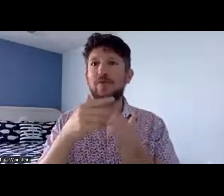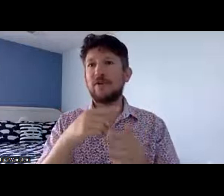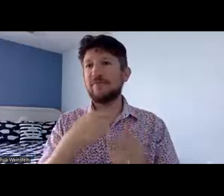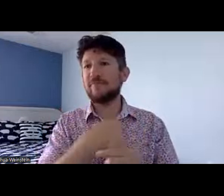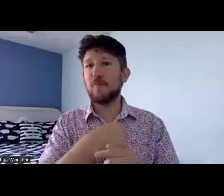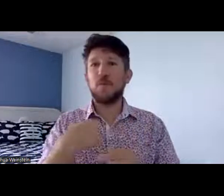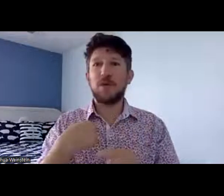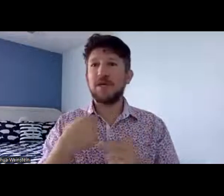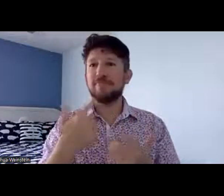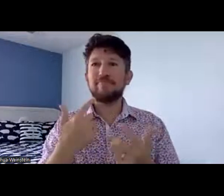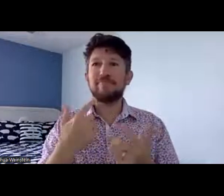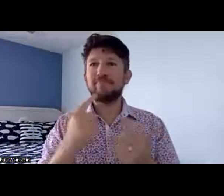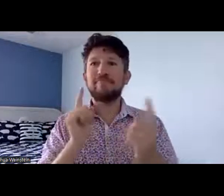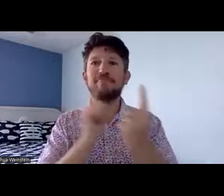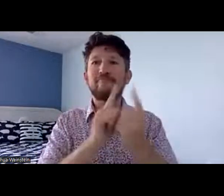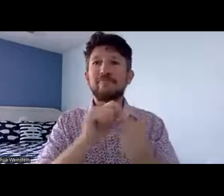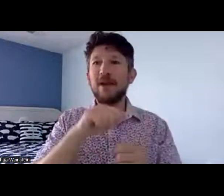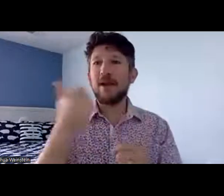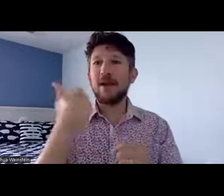that individual?